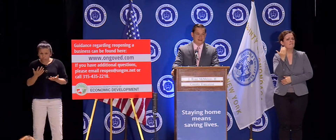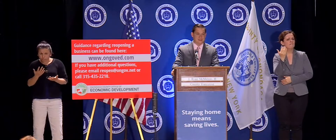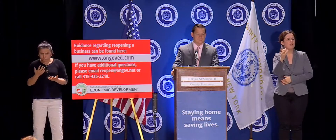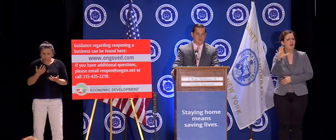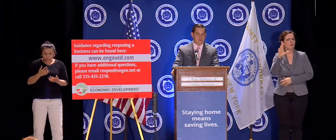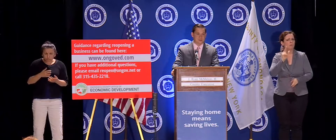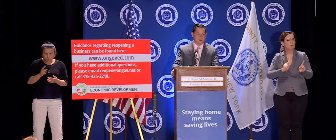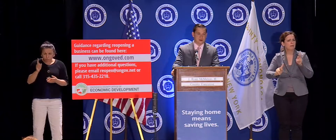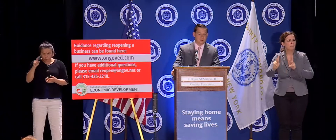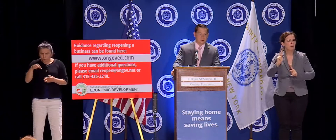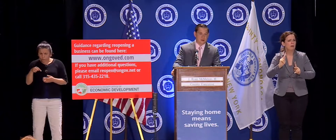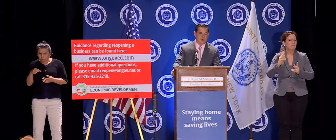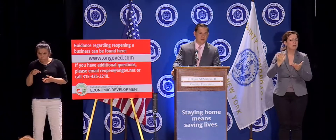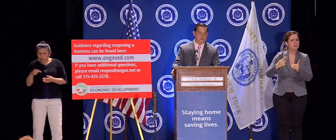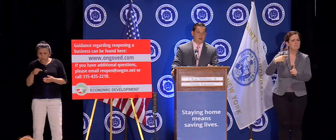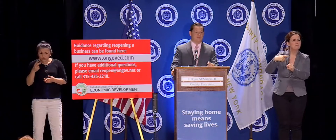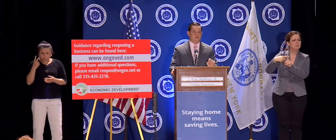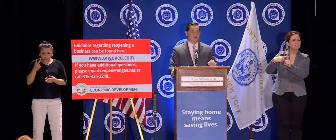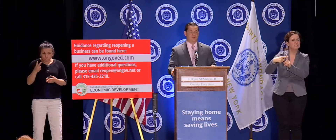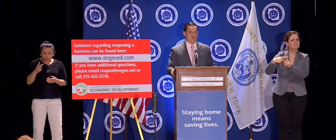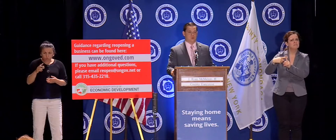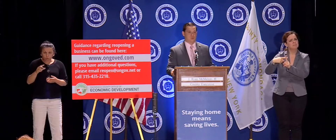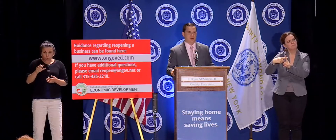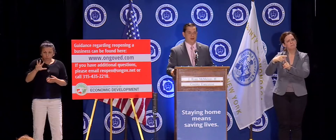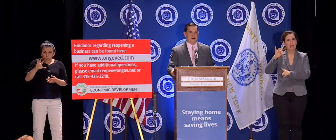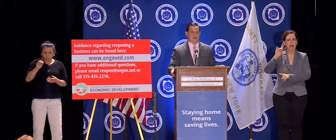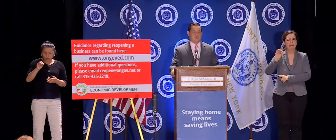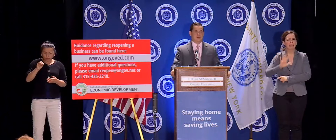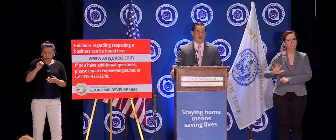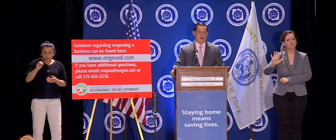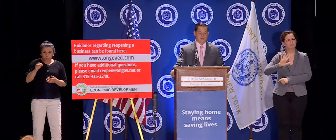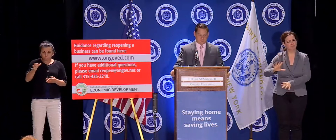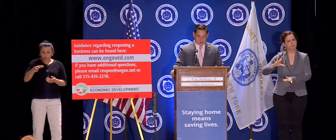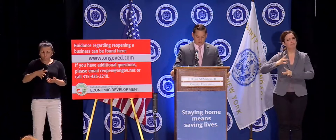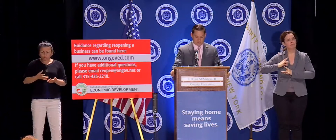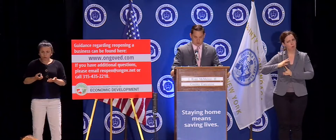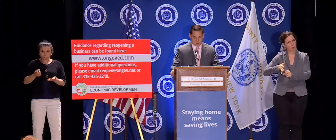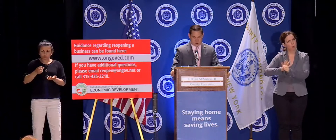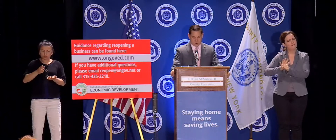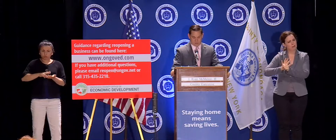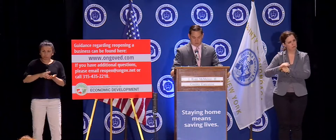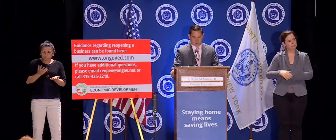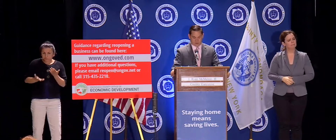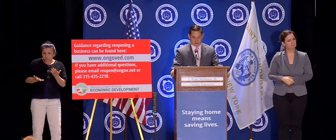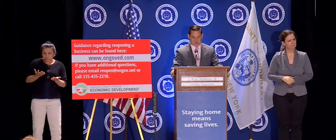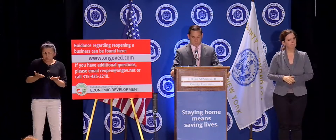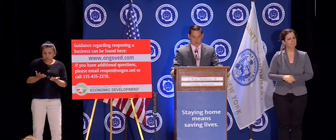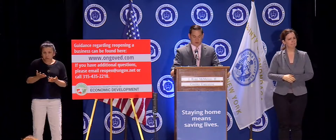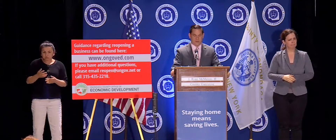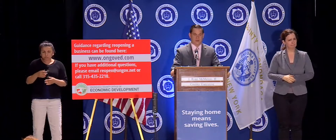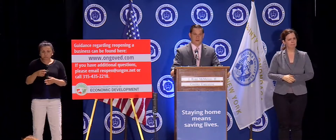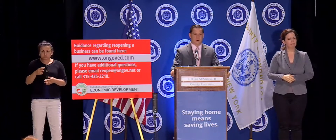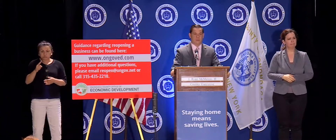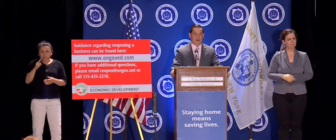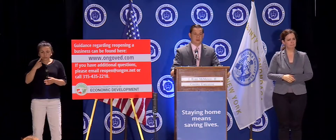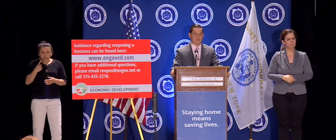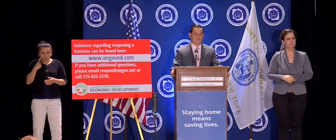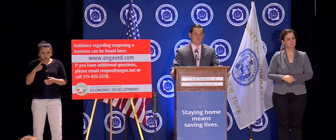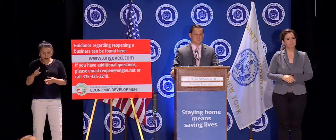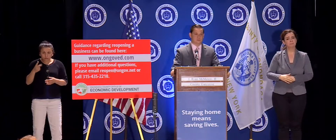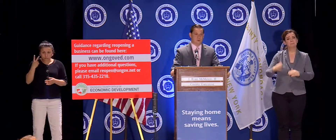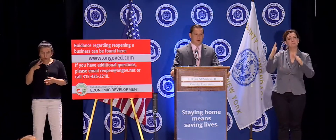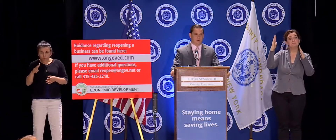90 positives in there based off of the new trend. So we don't anticipate probably getting them all